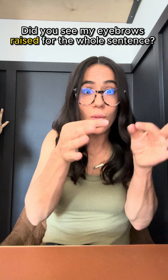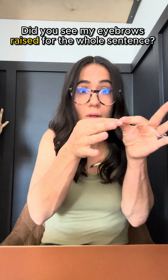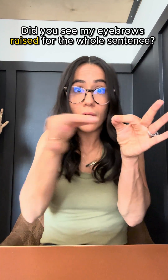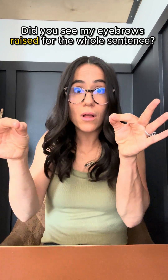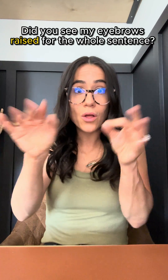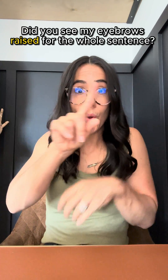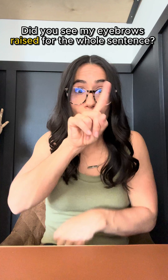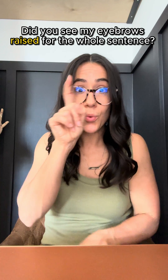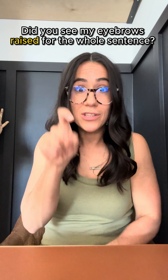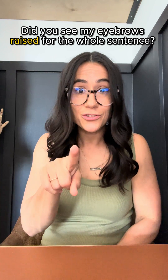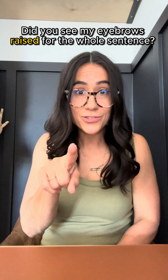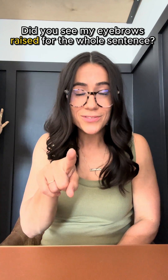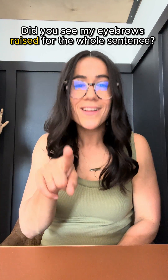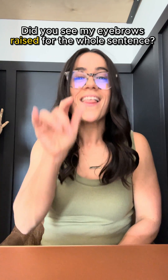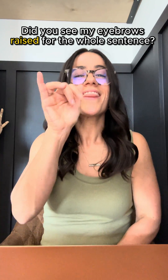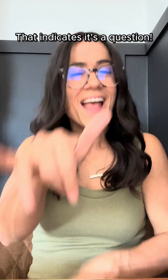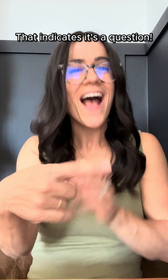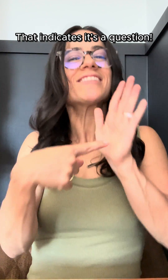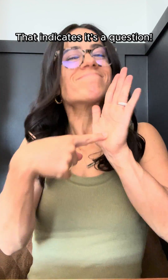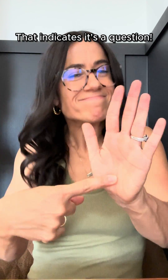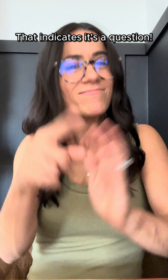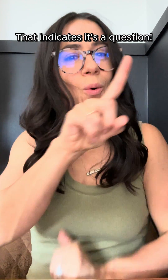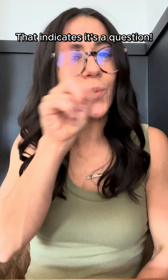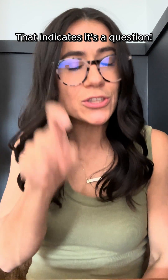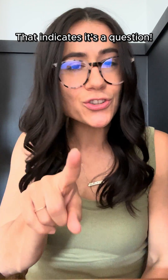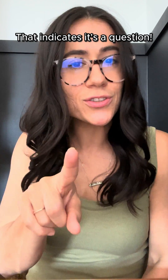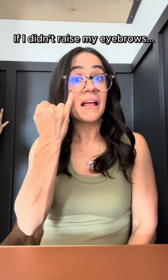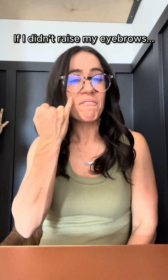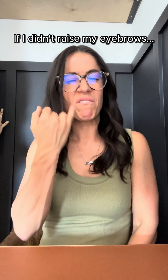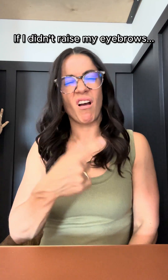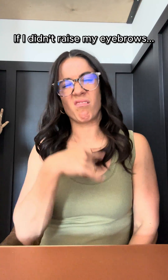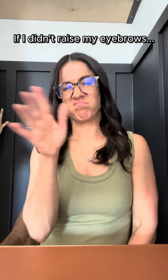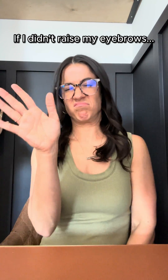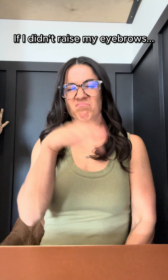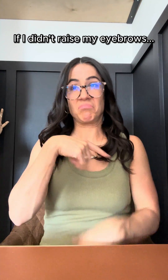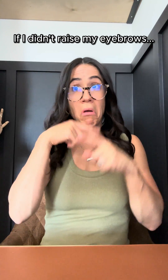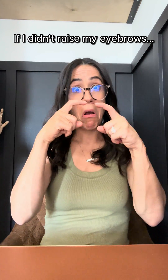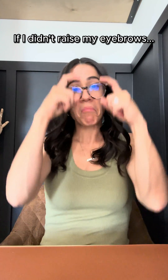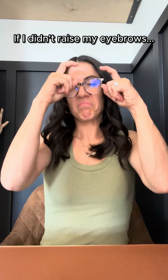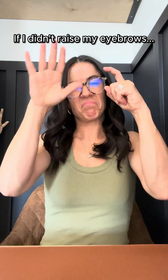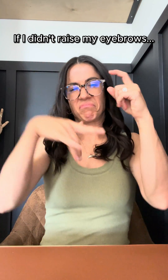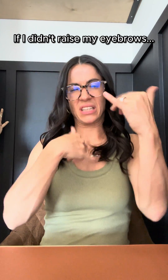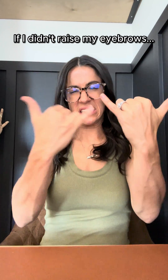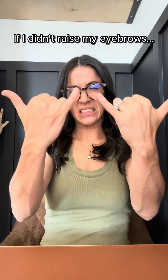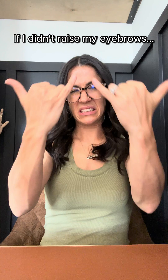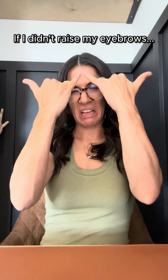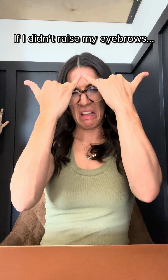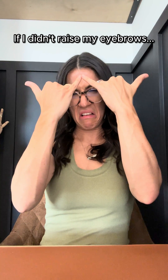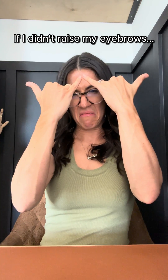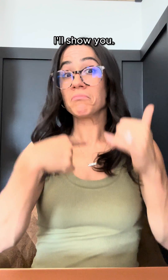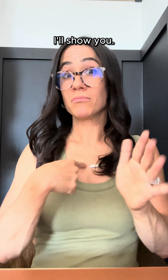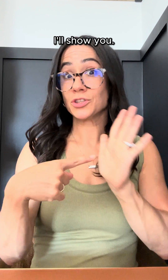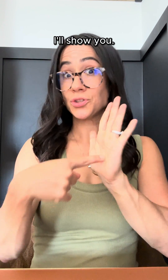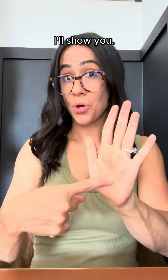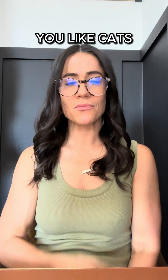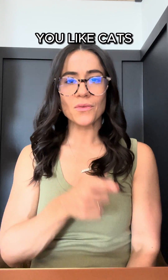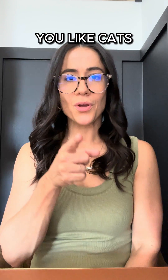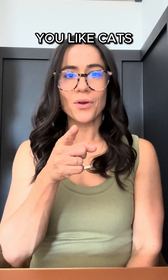whole sentence? That indicates it's a question. If I didn't raise my eyebrows, I'll show you.